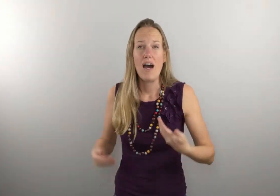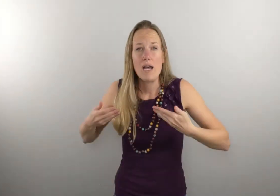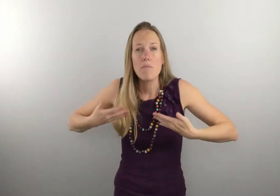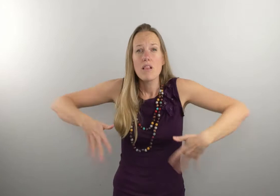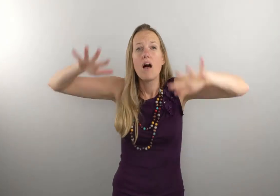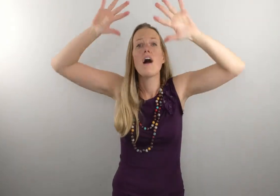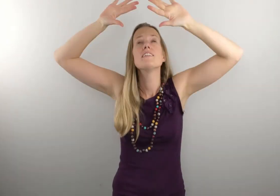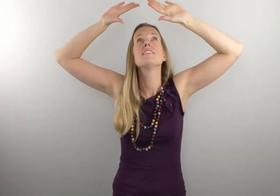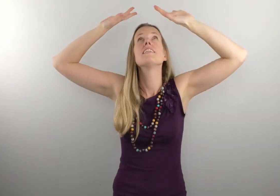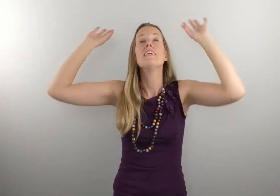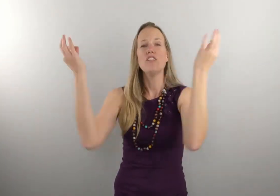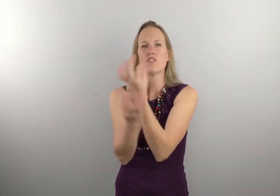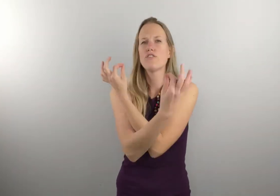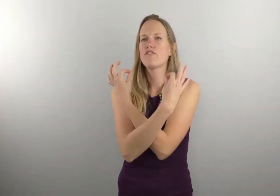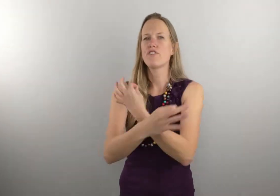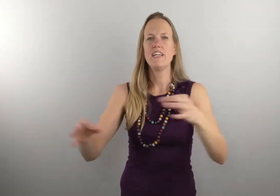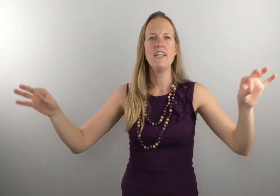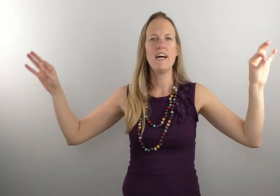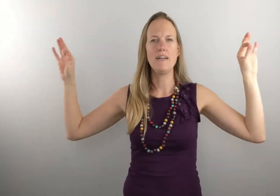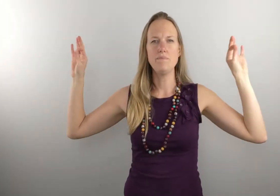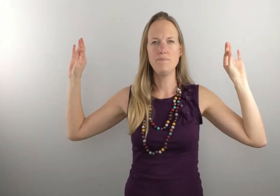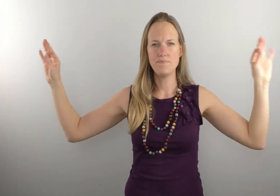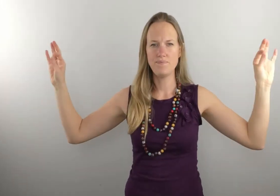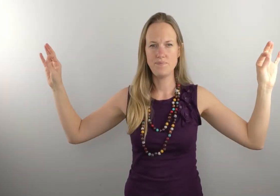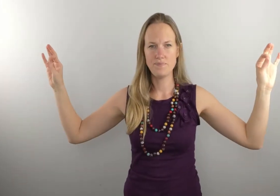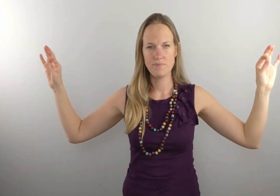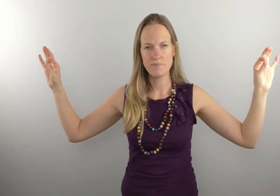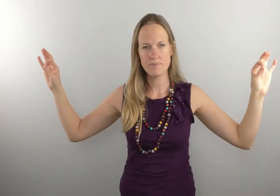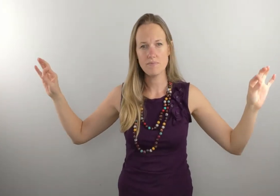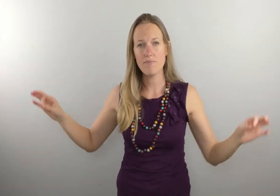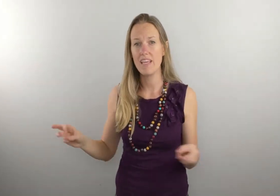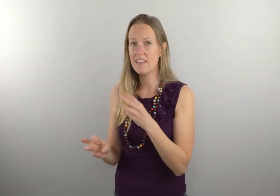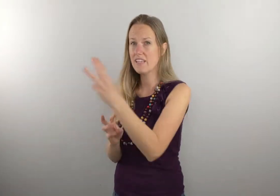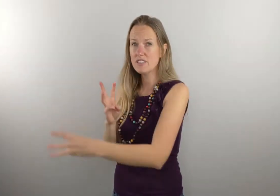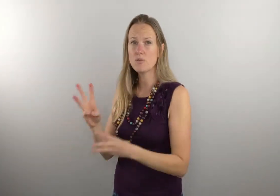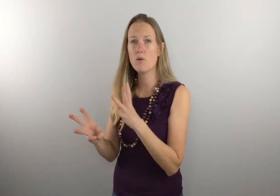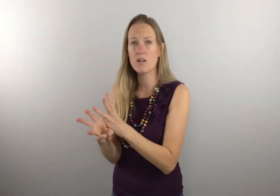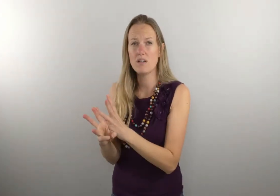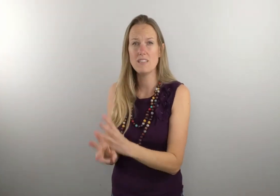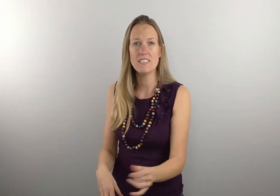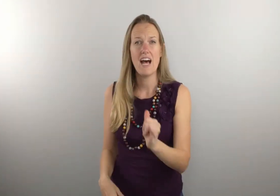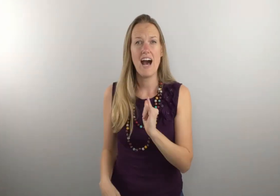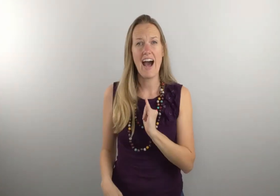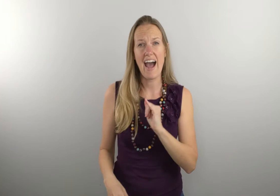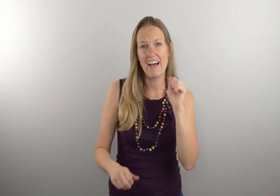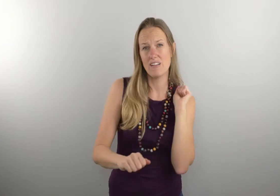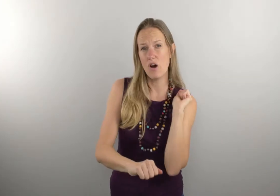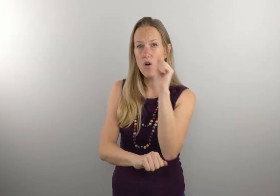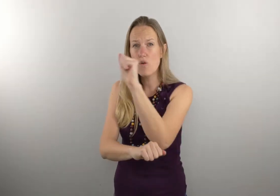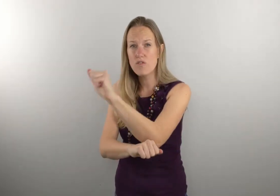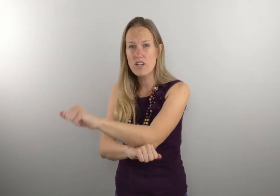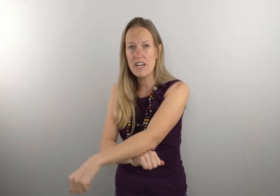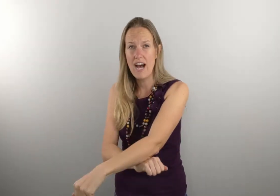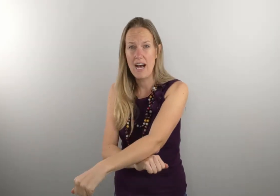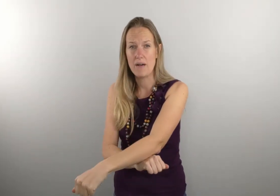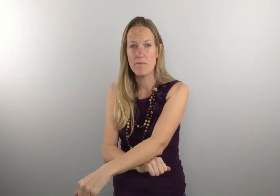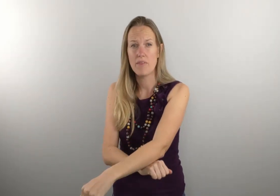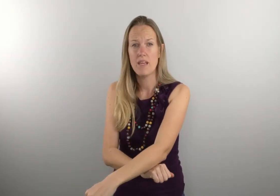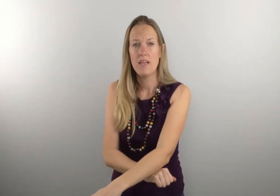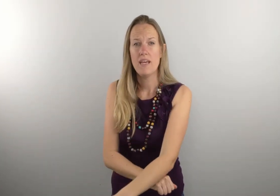I'm lost in your freedom. In this world, I'll overcome.